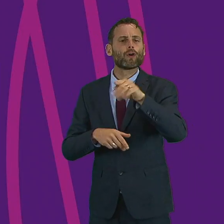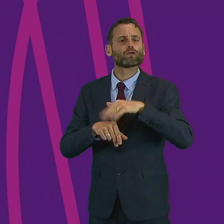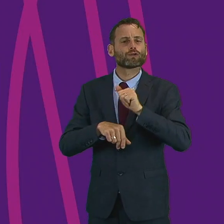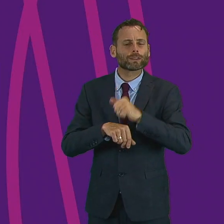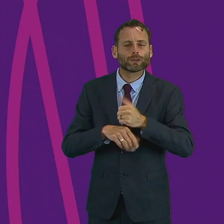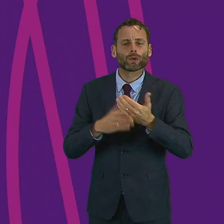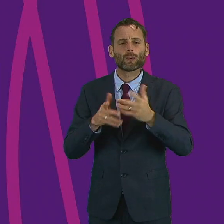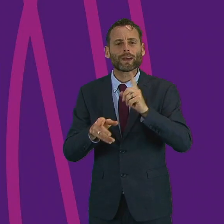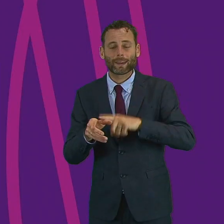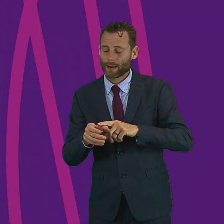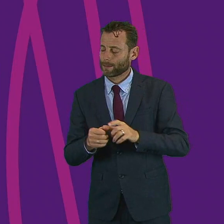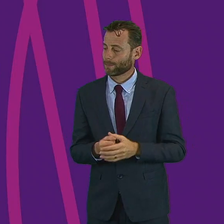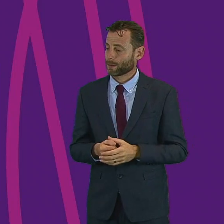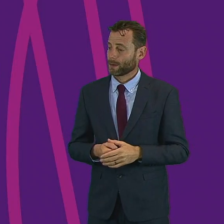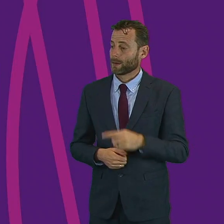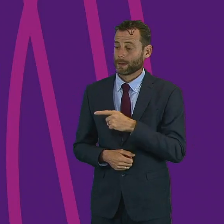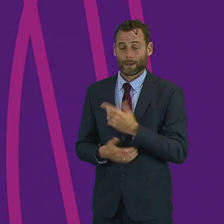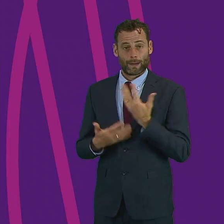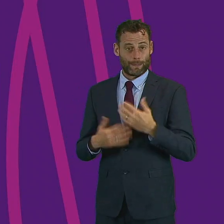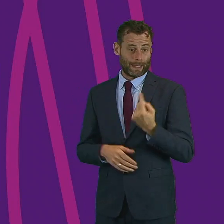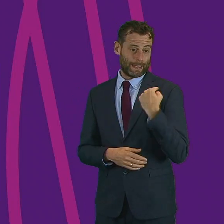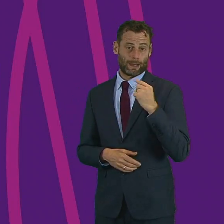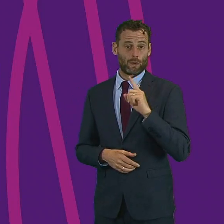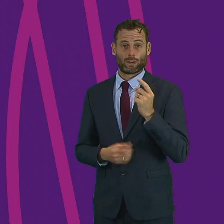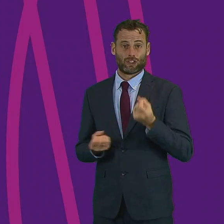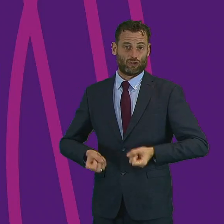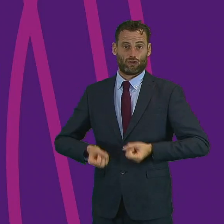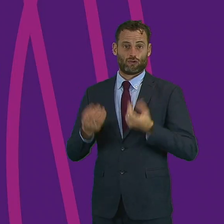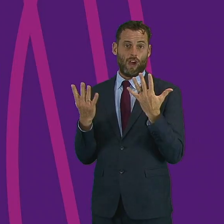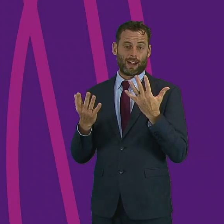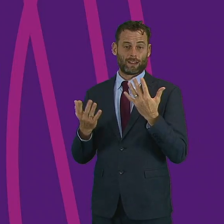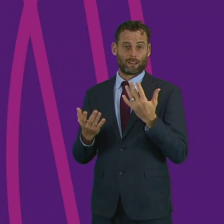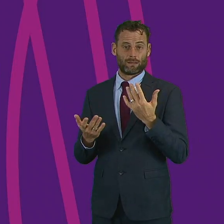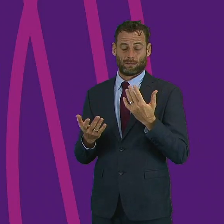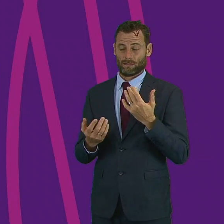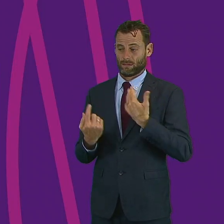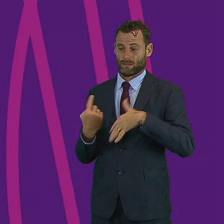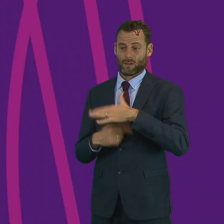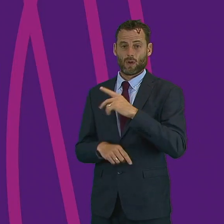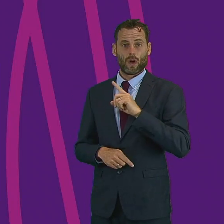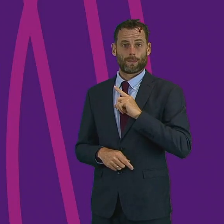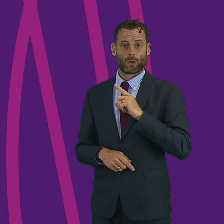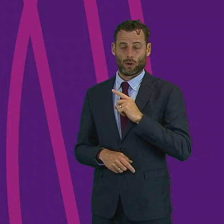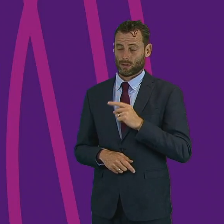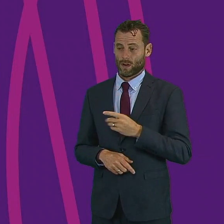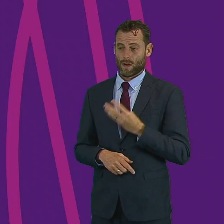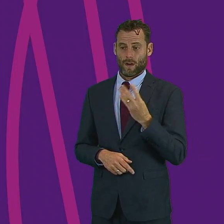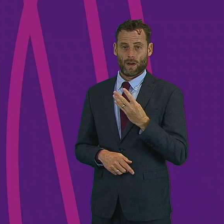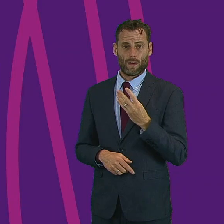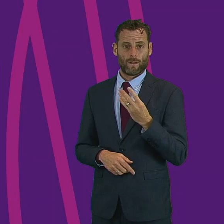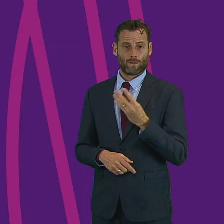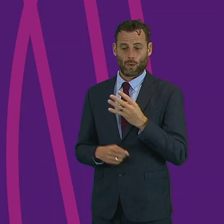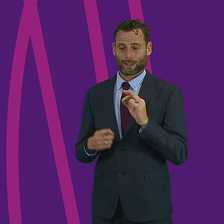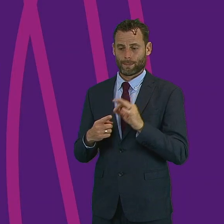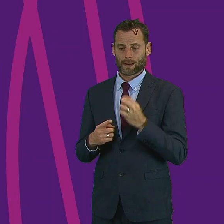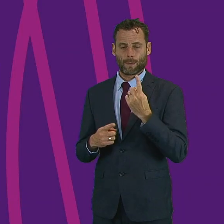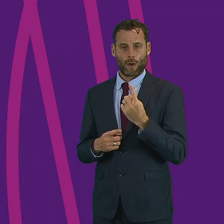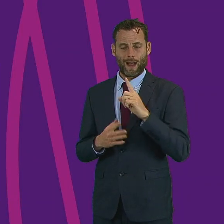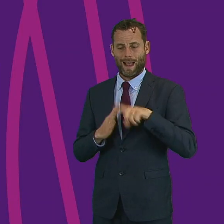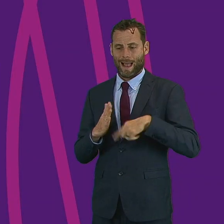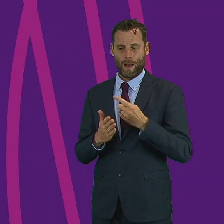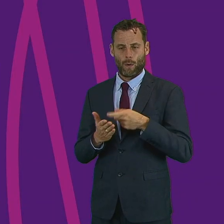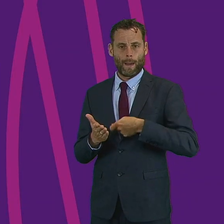Cities biomedical cluster project at the University of Dundee, £6 million for the cyber quarter at Abertay University, and £20 million to invest in skills